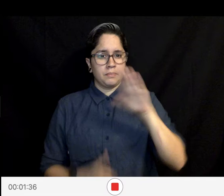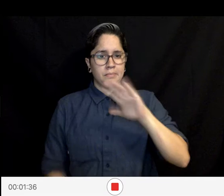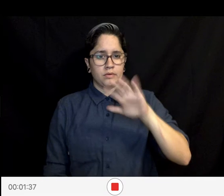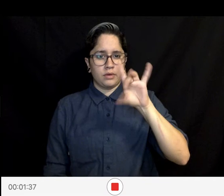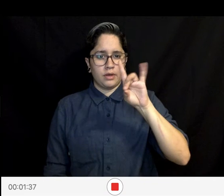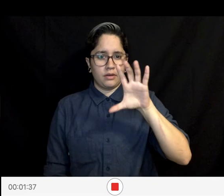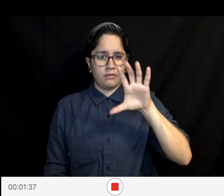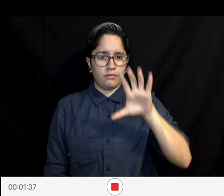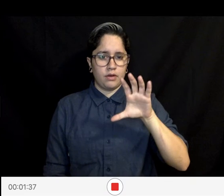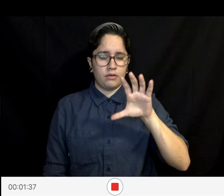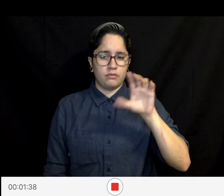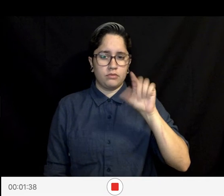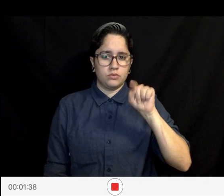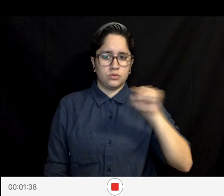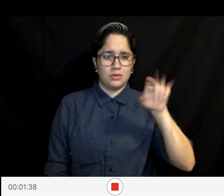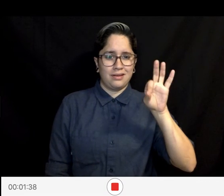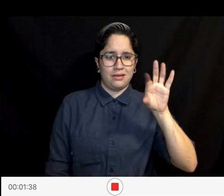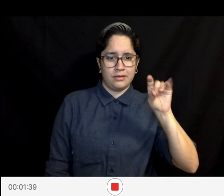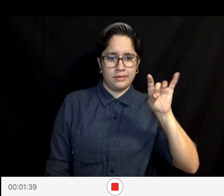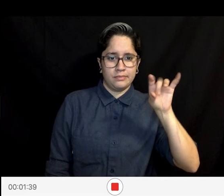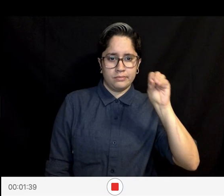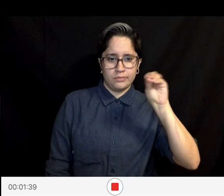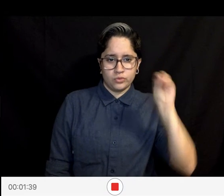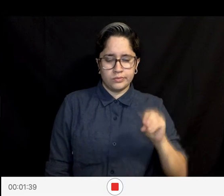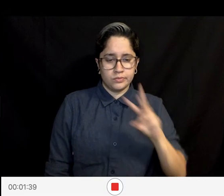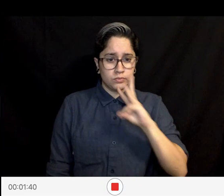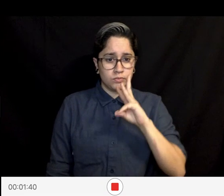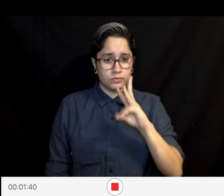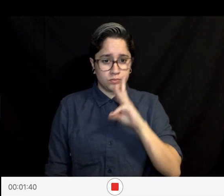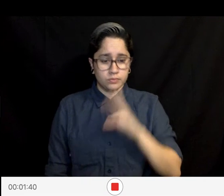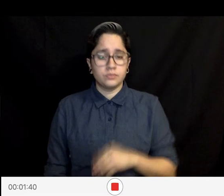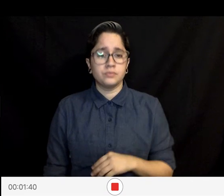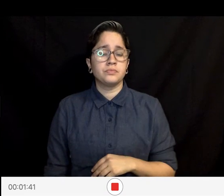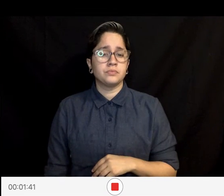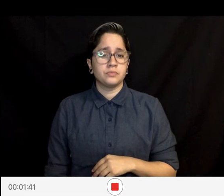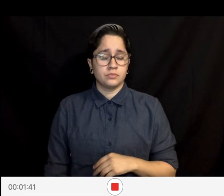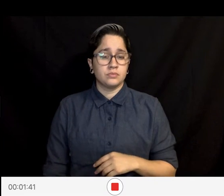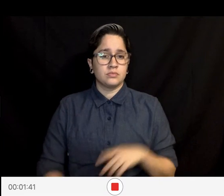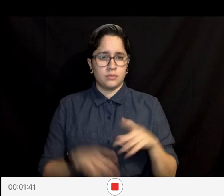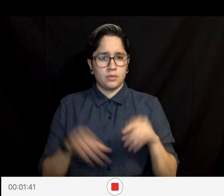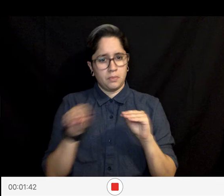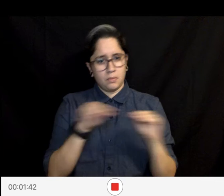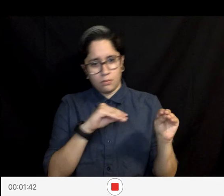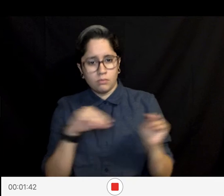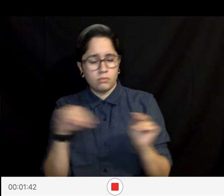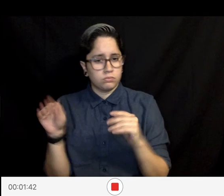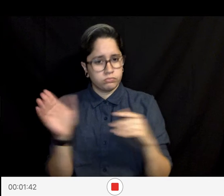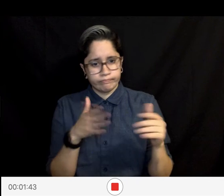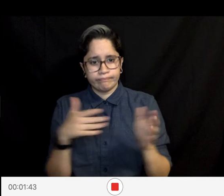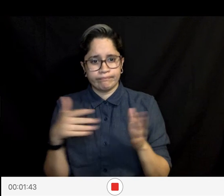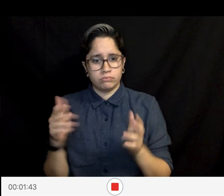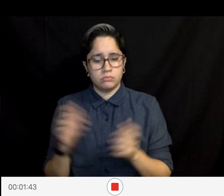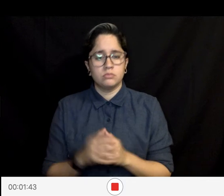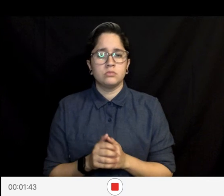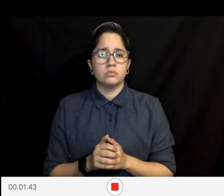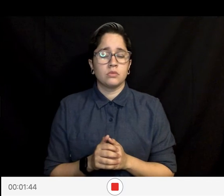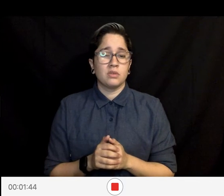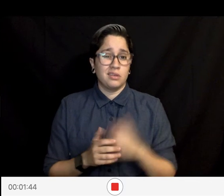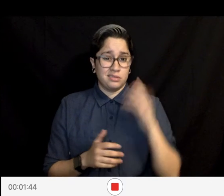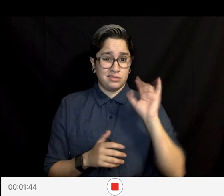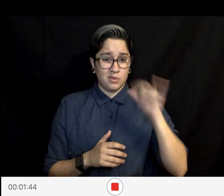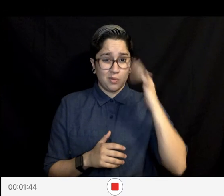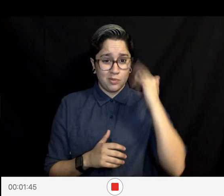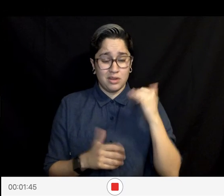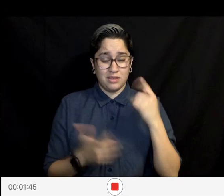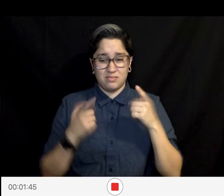their such high water content, usually when jellyfish wash up on beaches, they disappear pretty